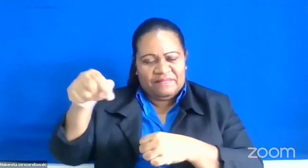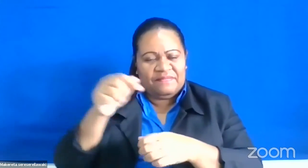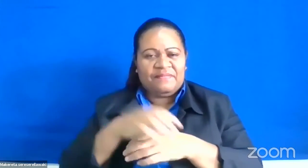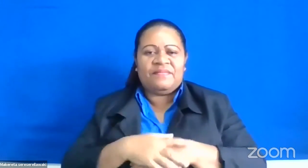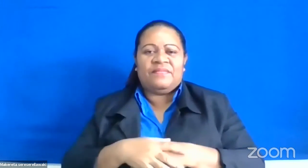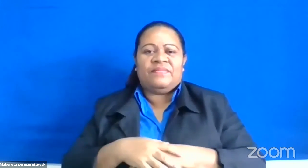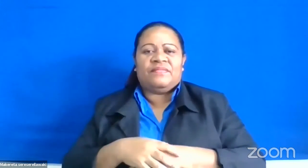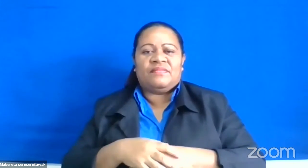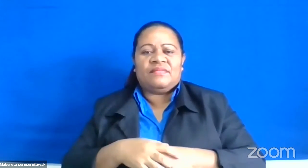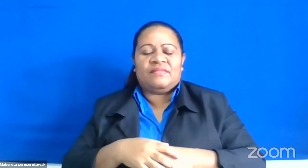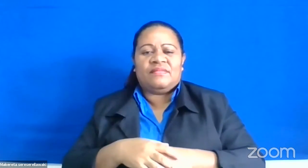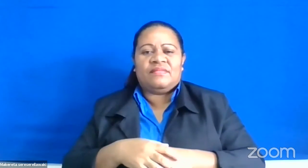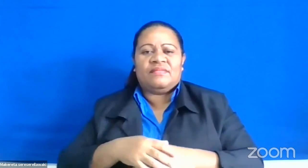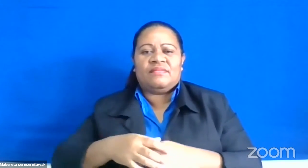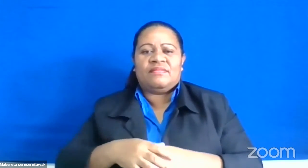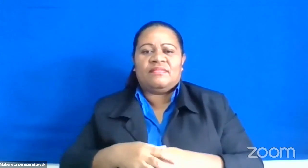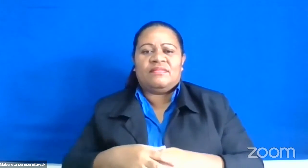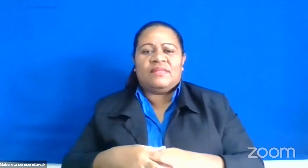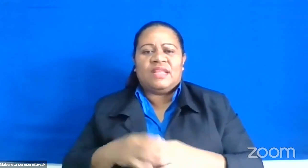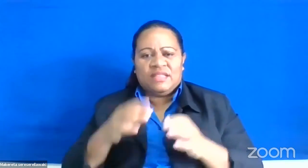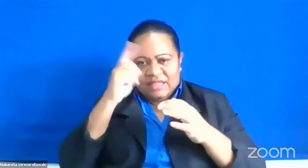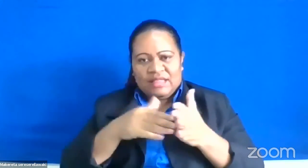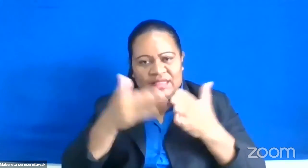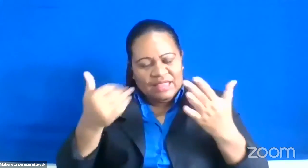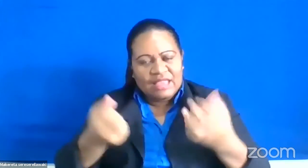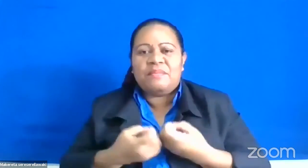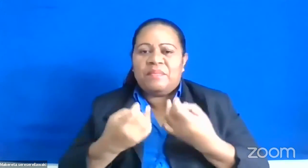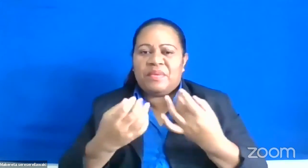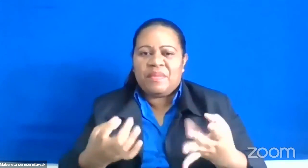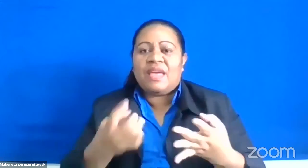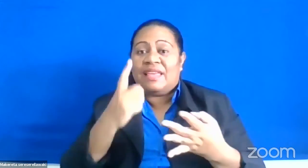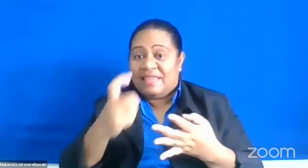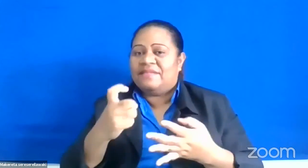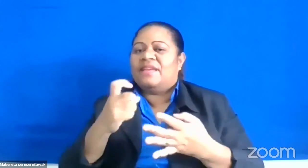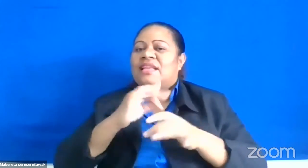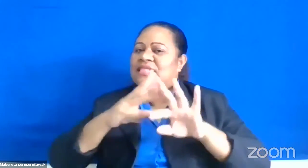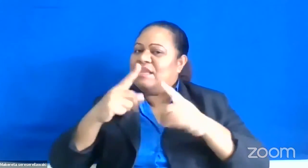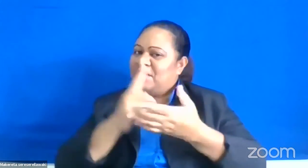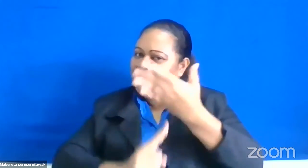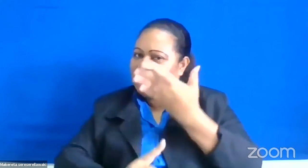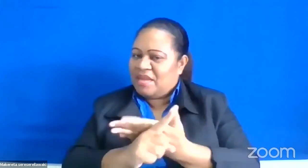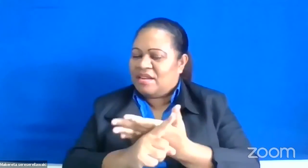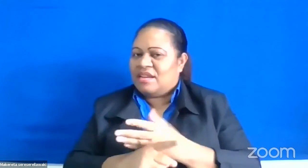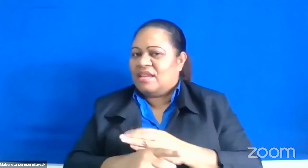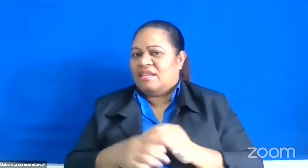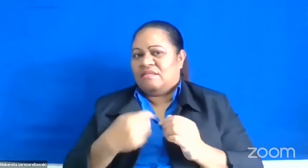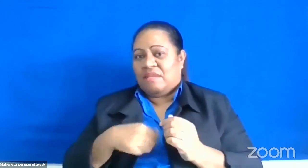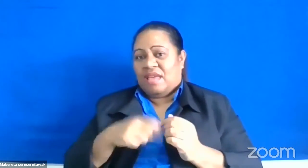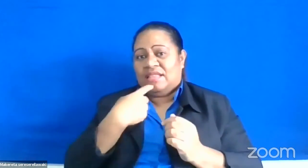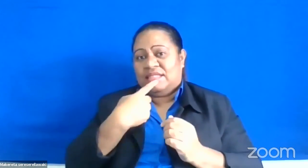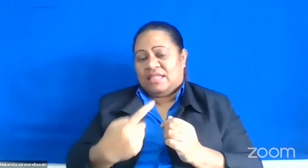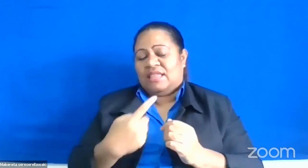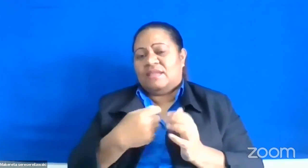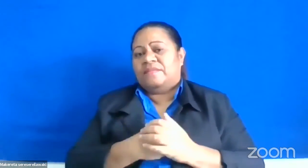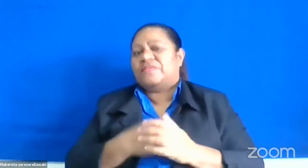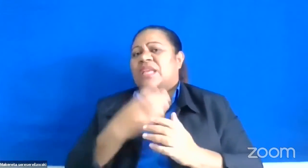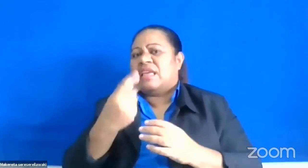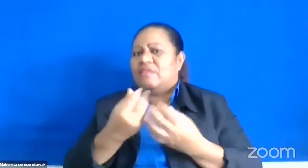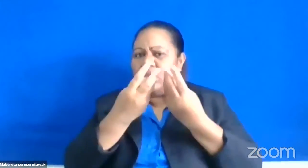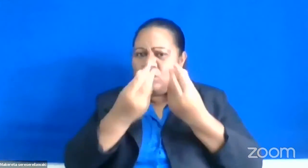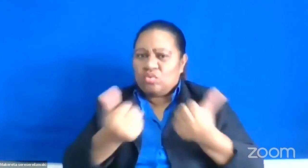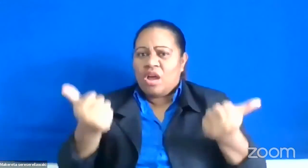able to to prepare before something like that happens and i must say recently there was a drought in tuvalu